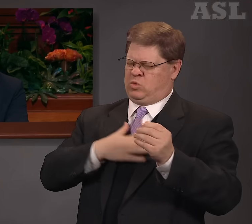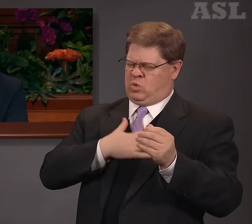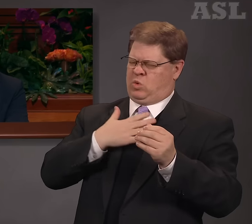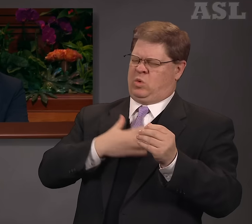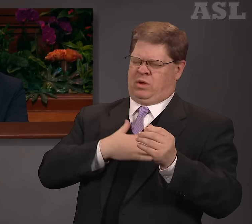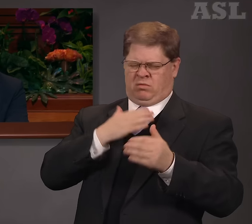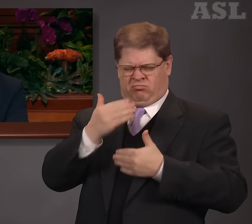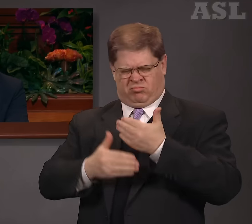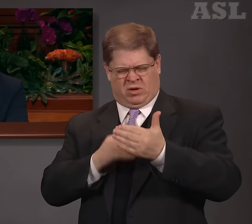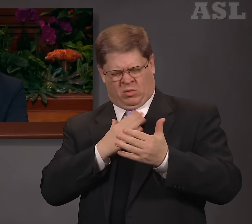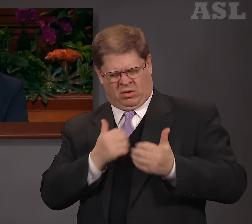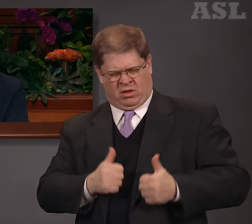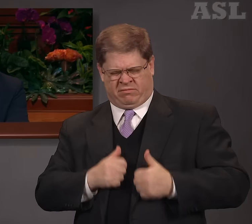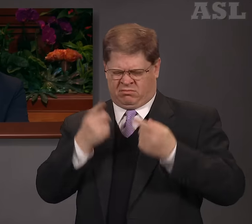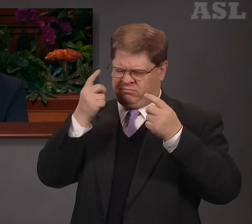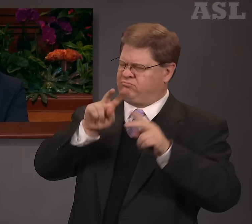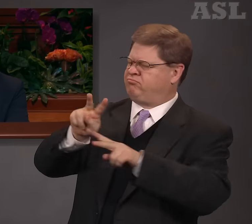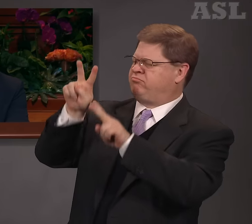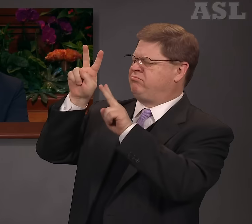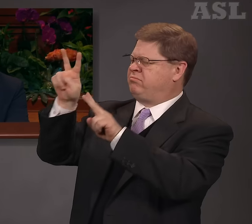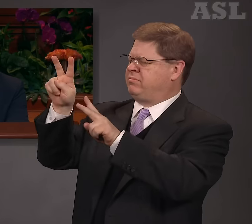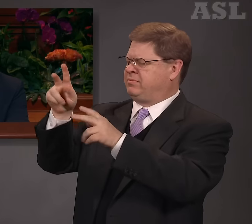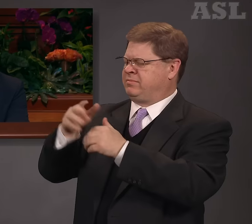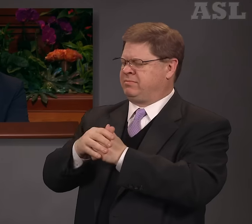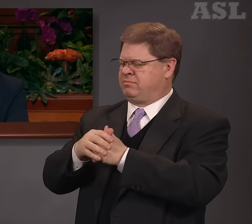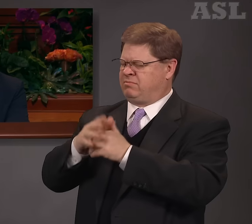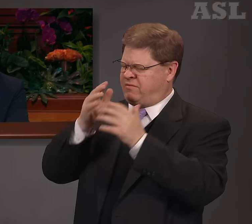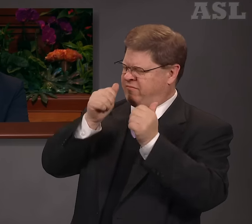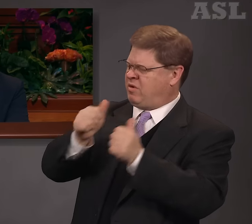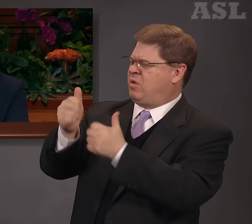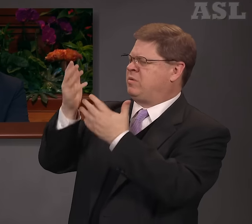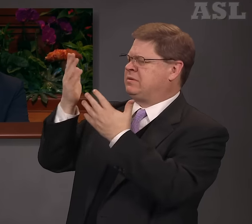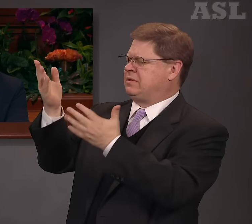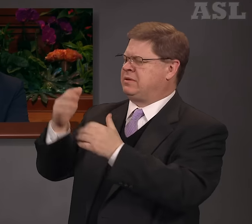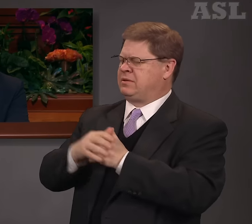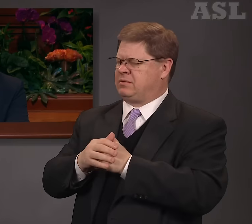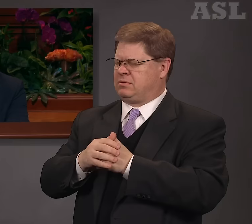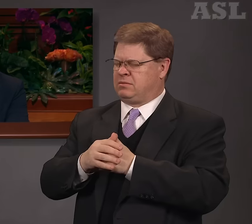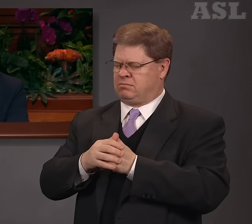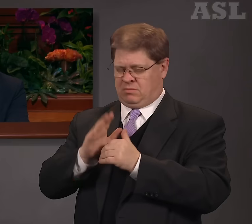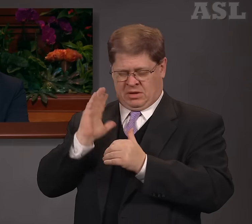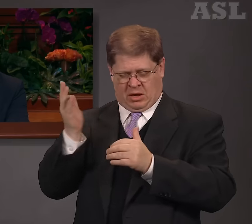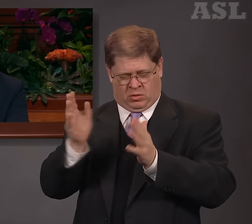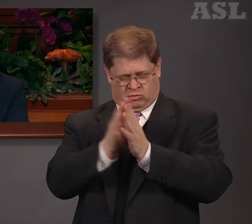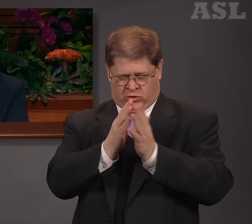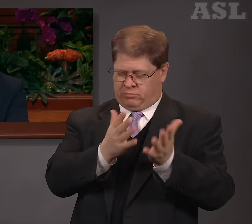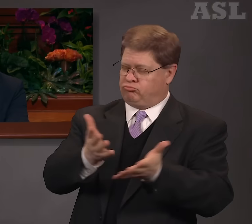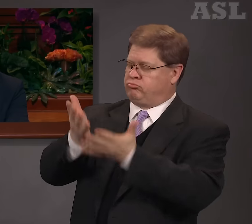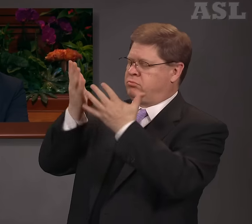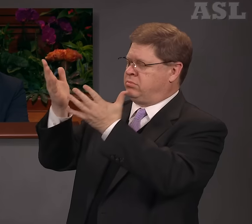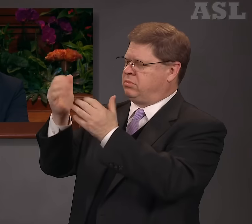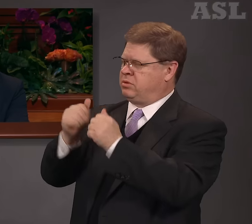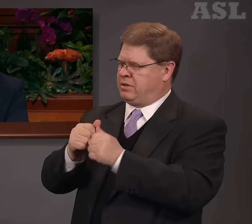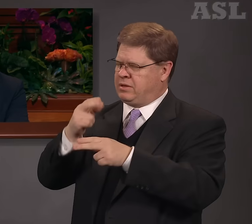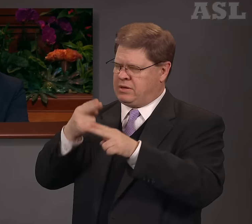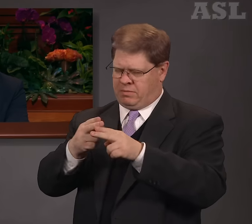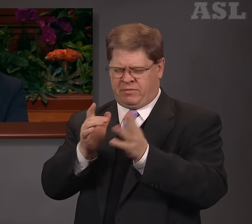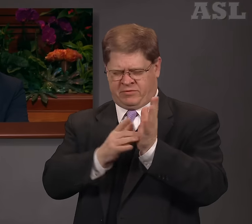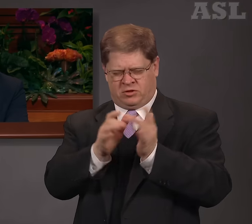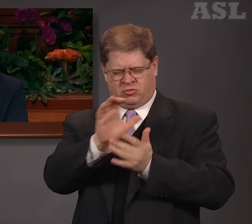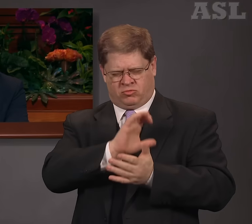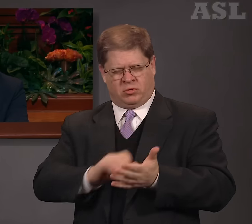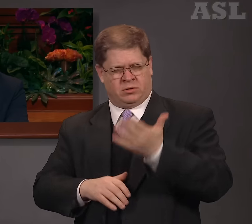we come unto thee and follow thee. This is our humble prayer in the sacred name of